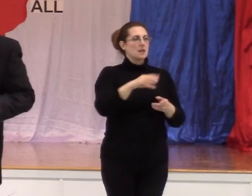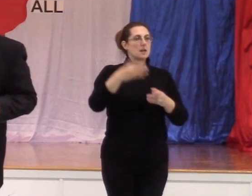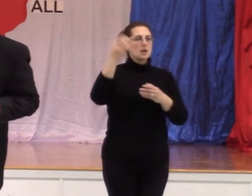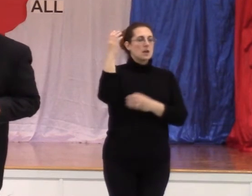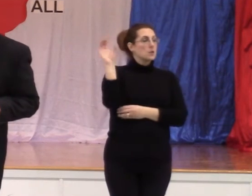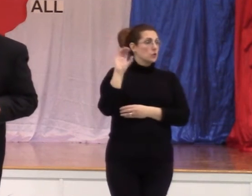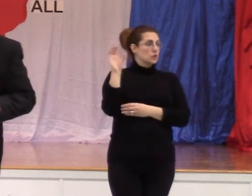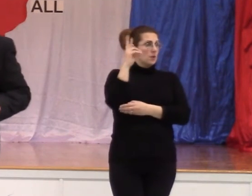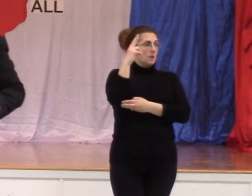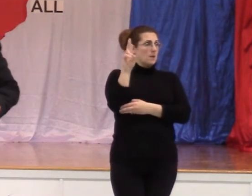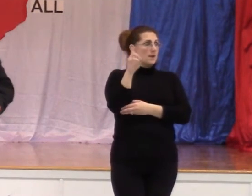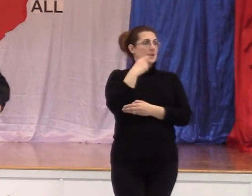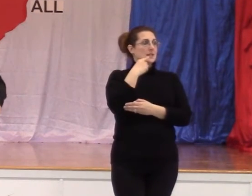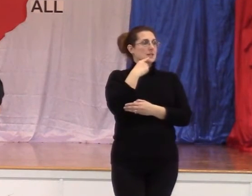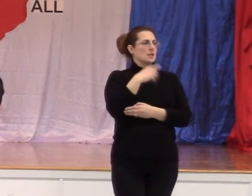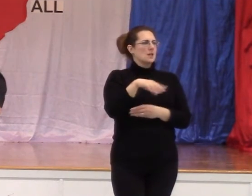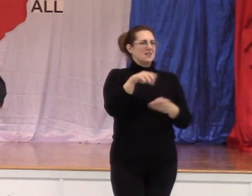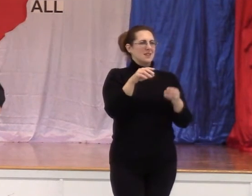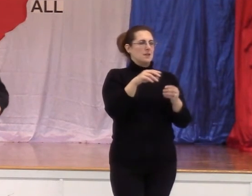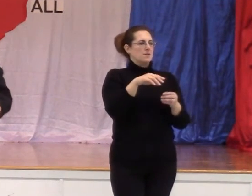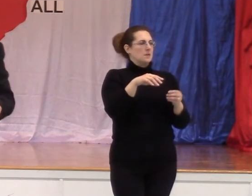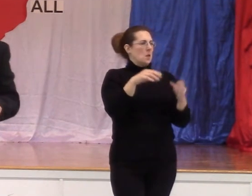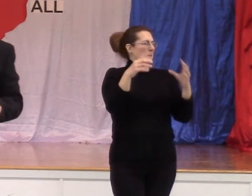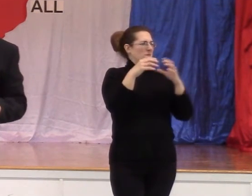is oftentimes called too Catholic.